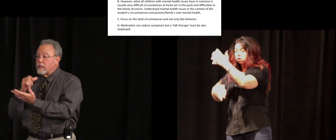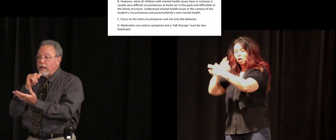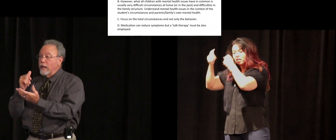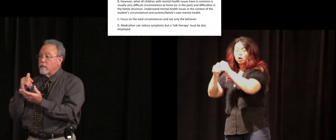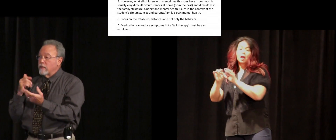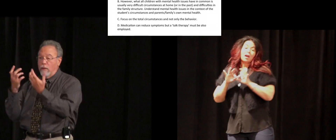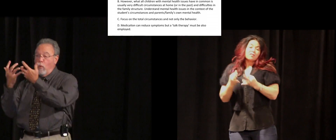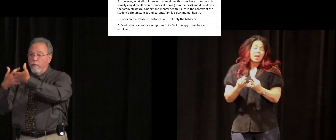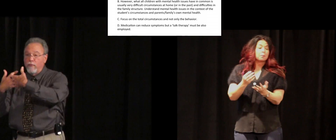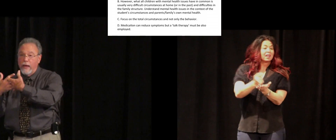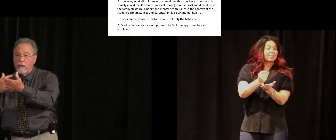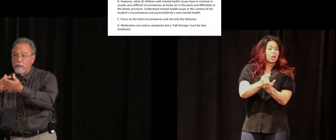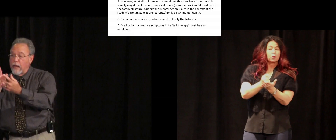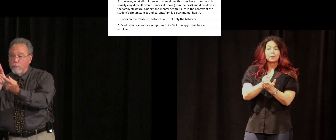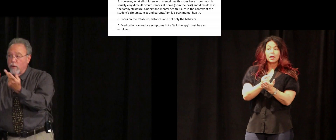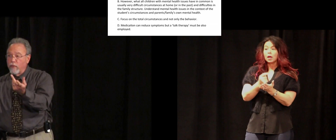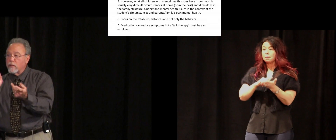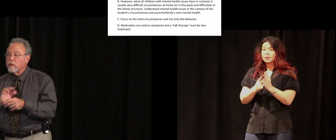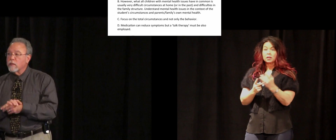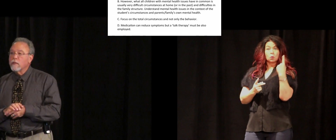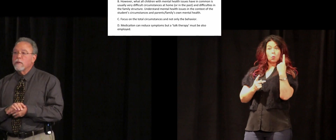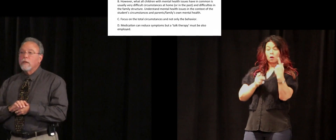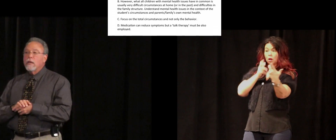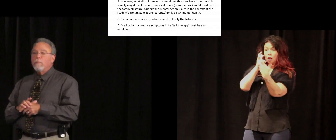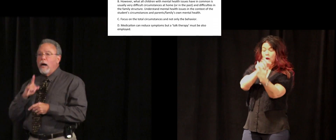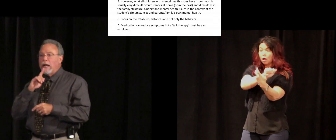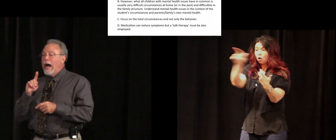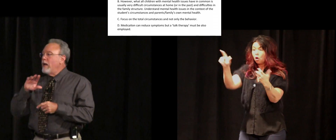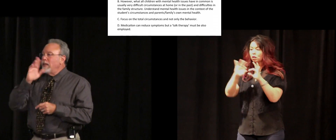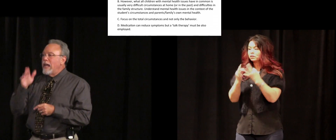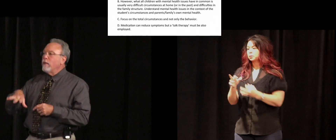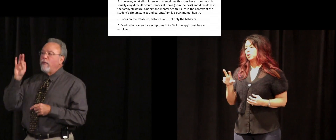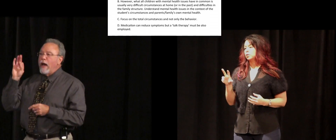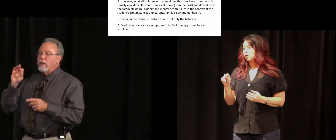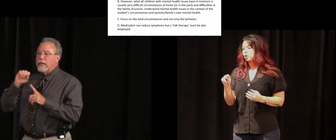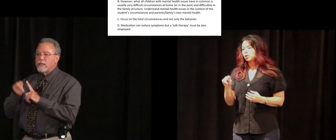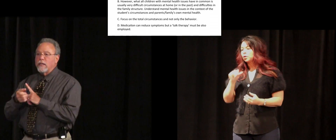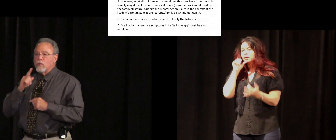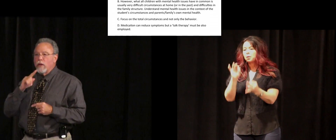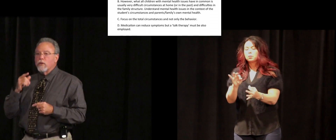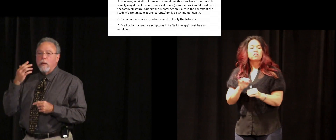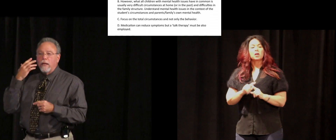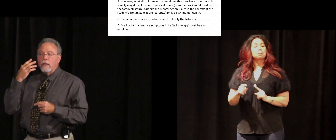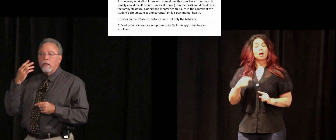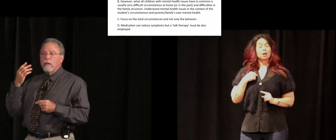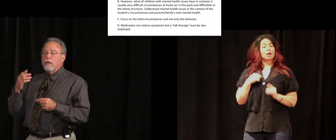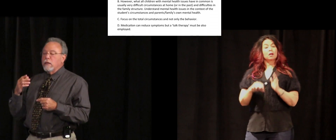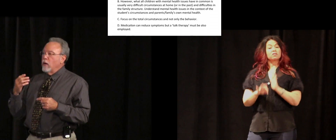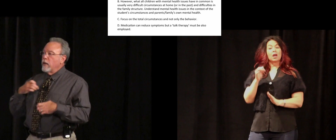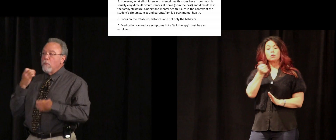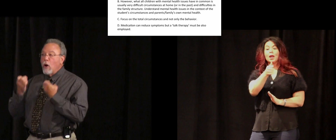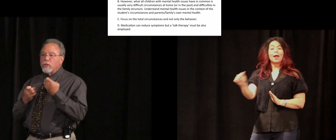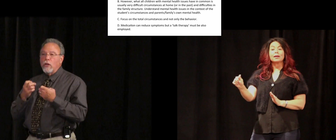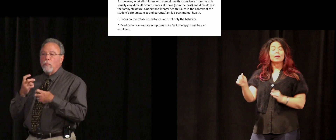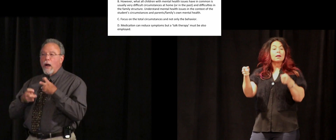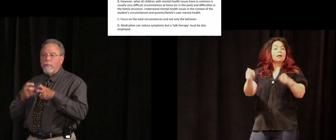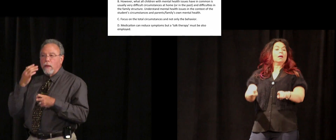loving. And opening yourself up to sharing a story about you to